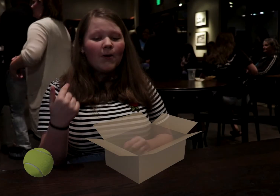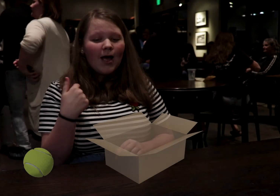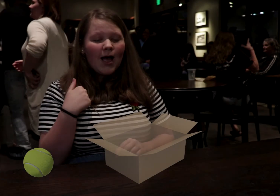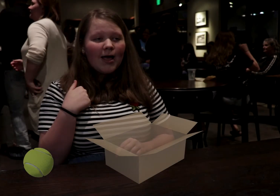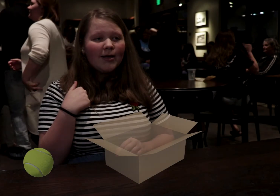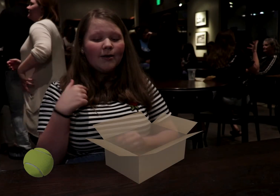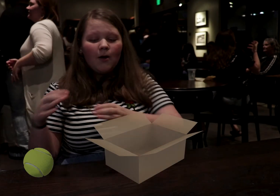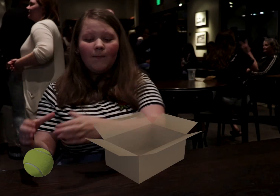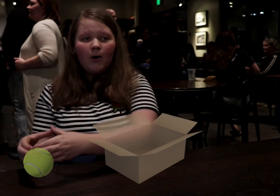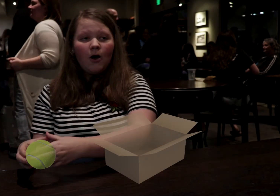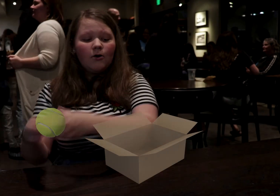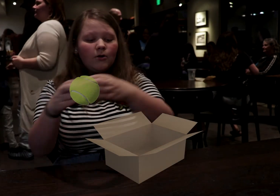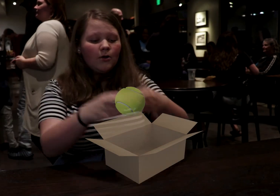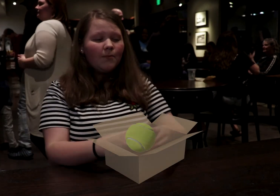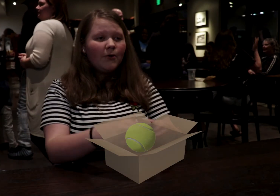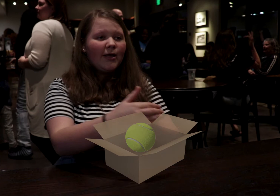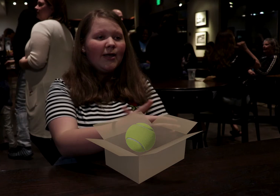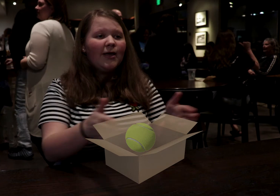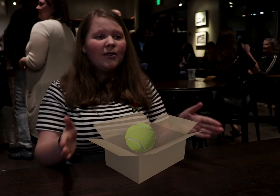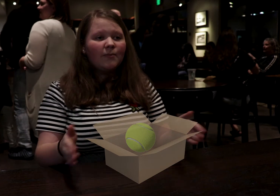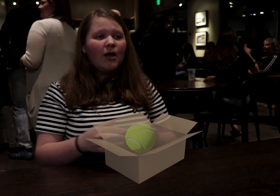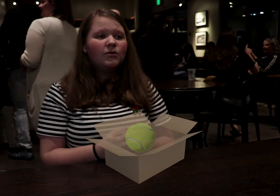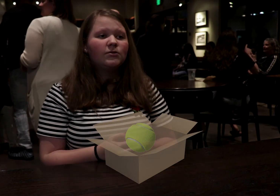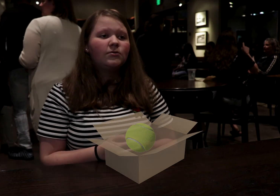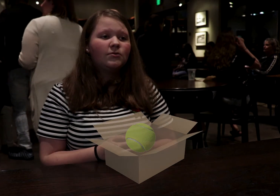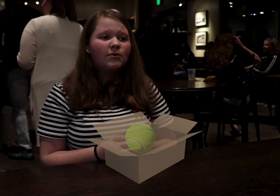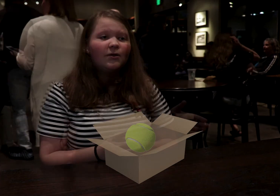I put the ball in the box.